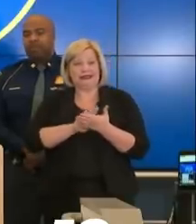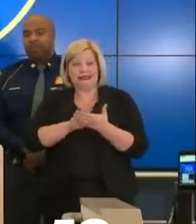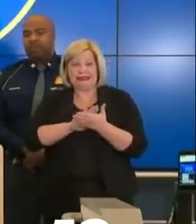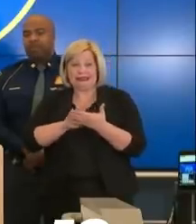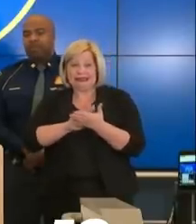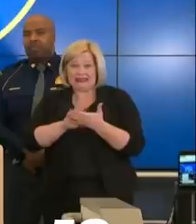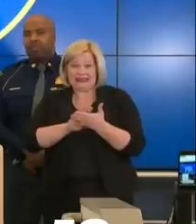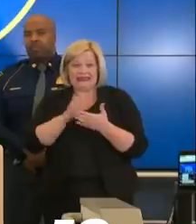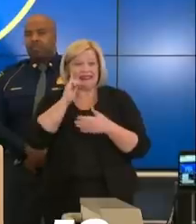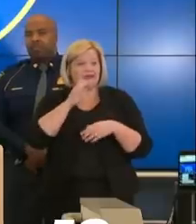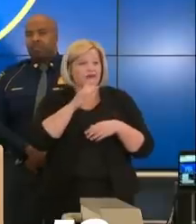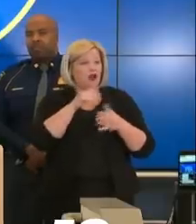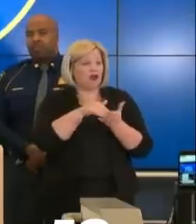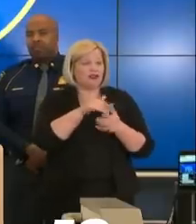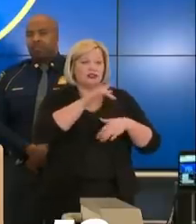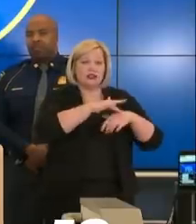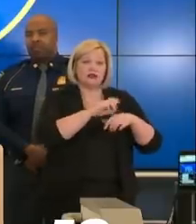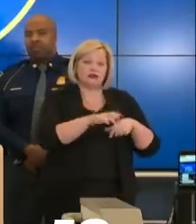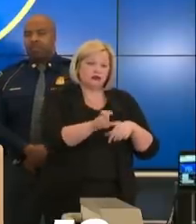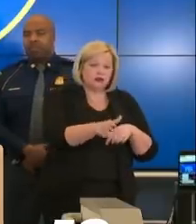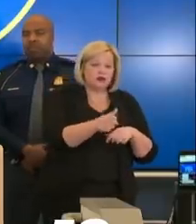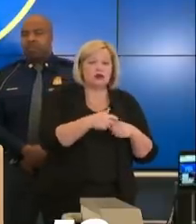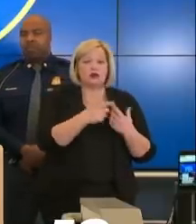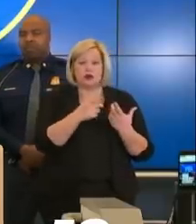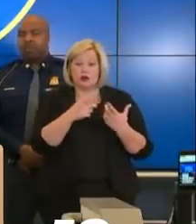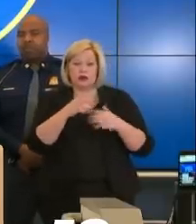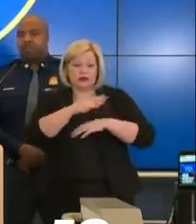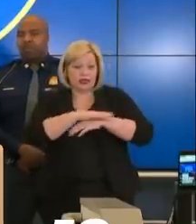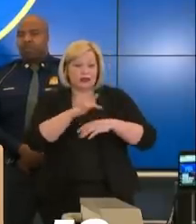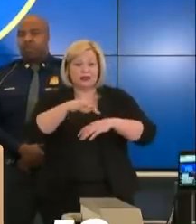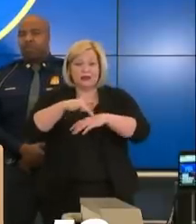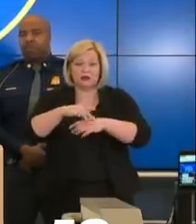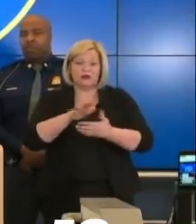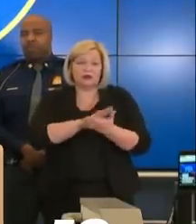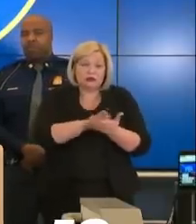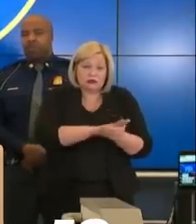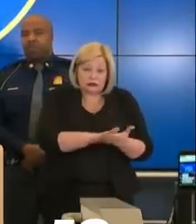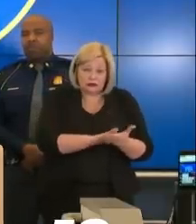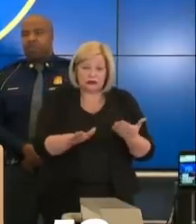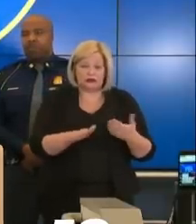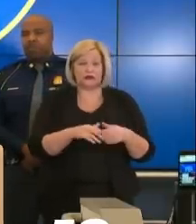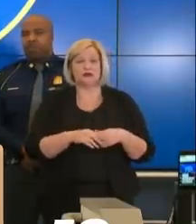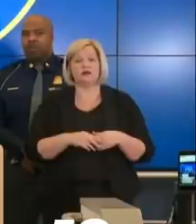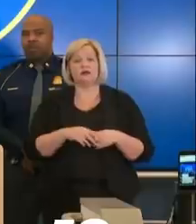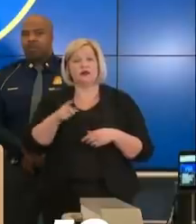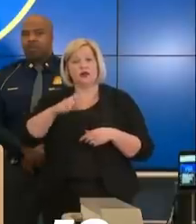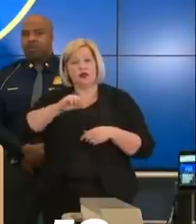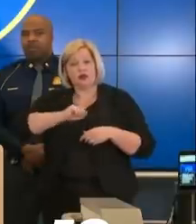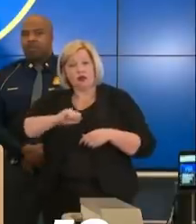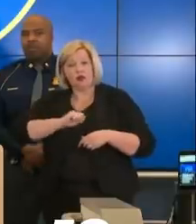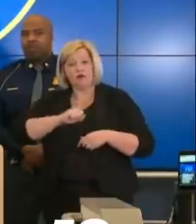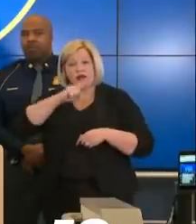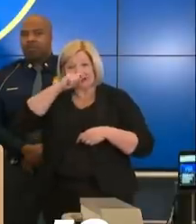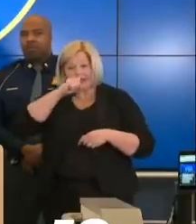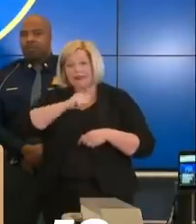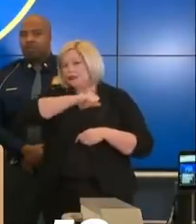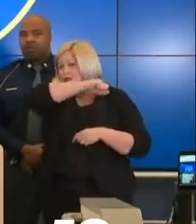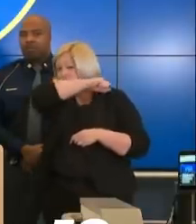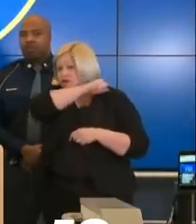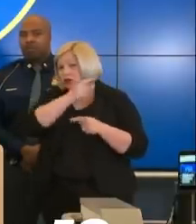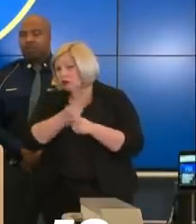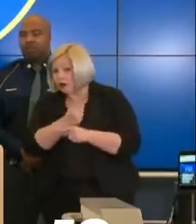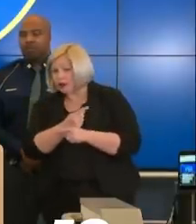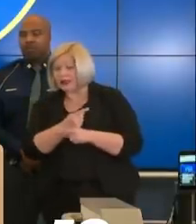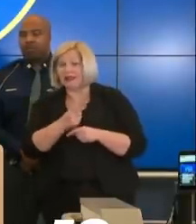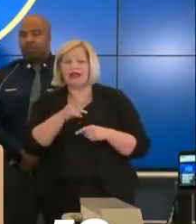frequently touched surfaces often. Covering your coughs and sneezes appropriately, and staying